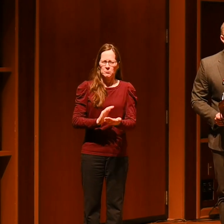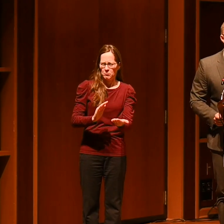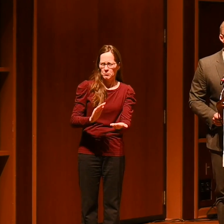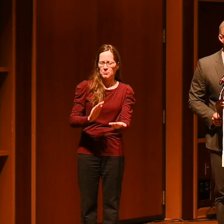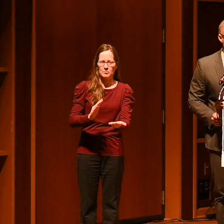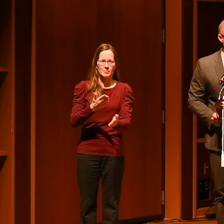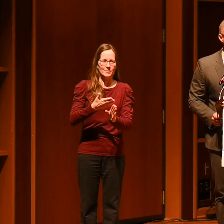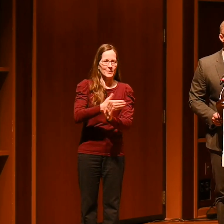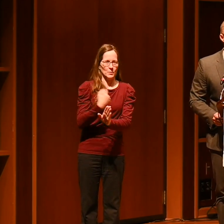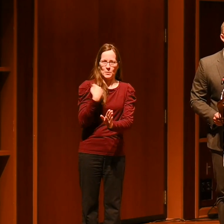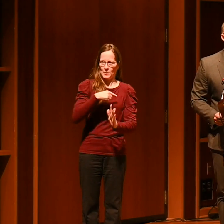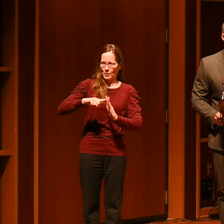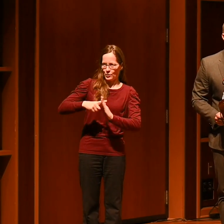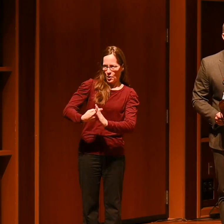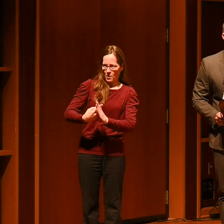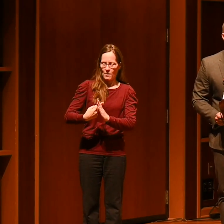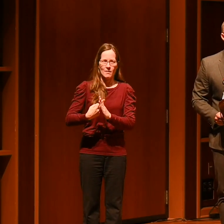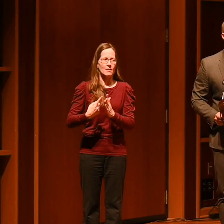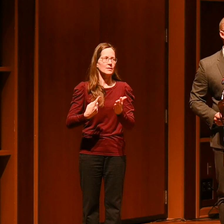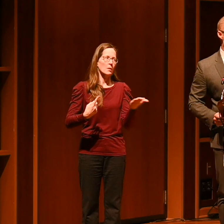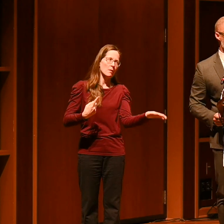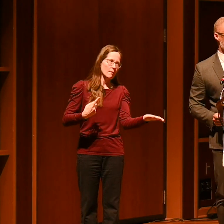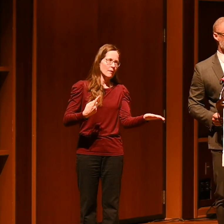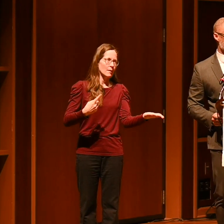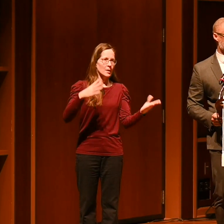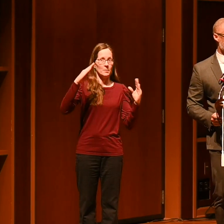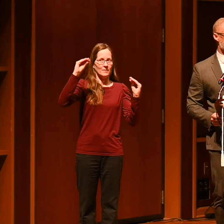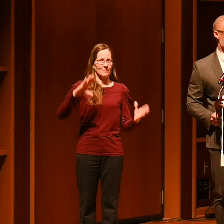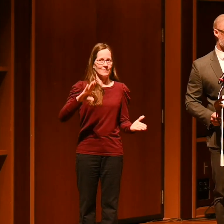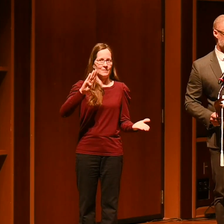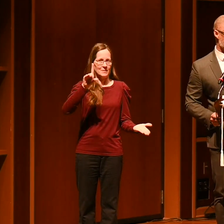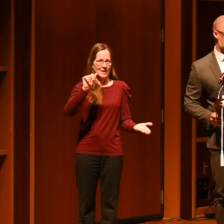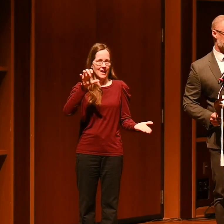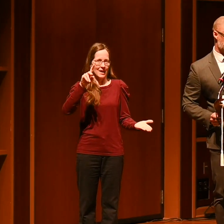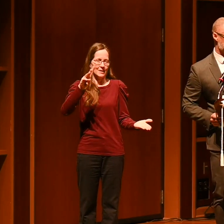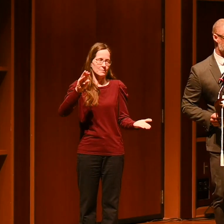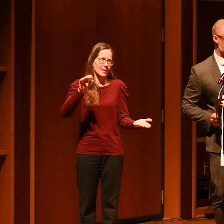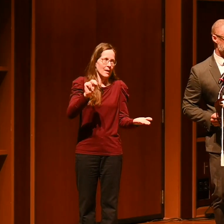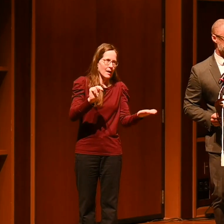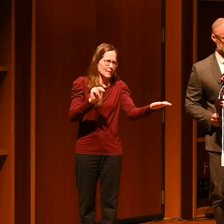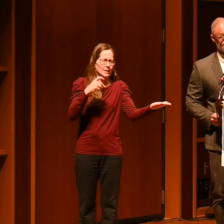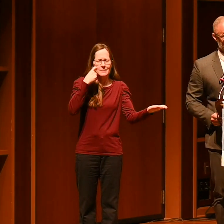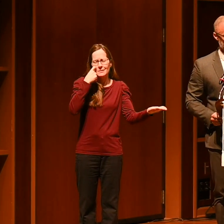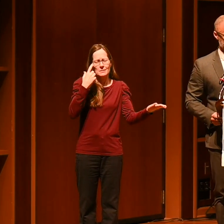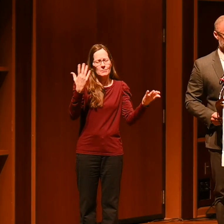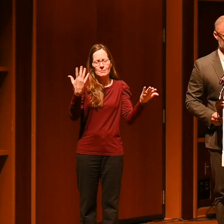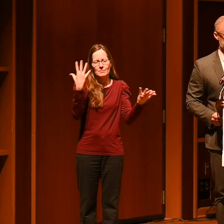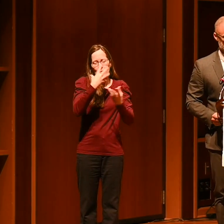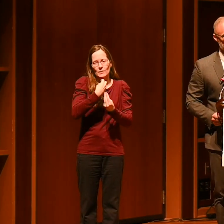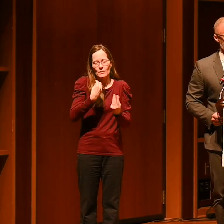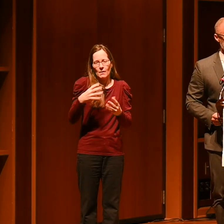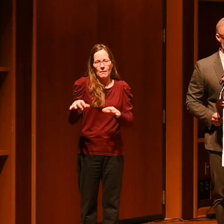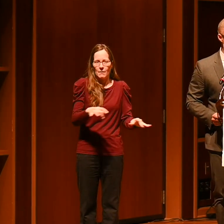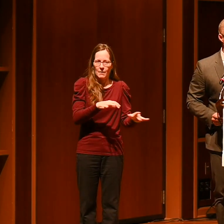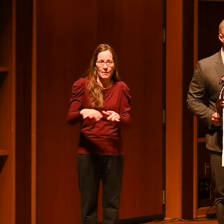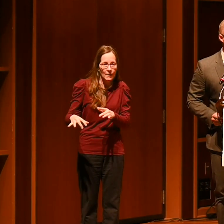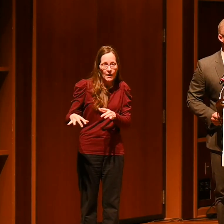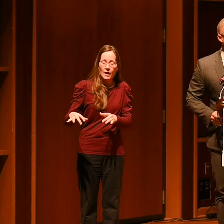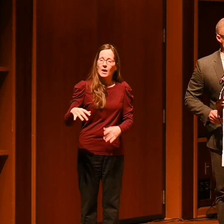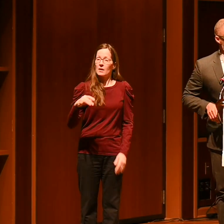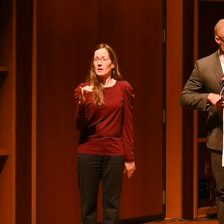pay Professor Blackman a great tribute. Again, where I'm from, in my community, the highest compliment you can give after performances like that is, "That boy